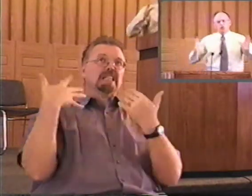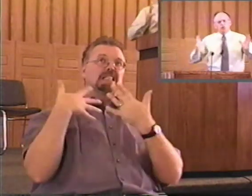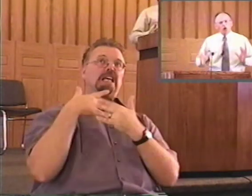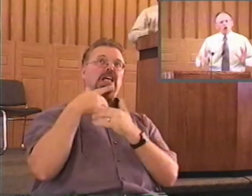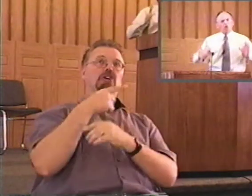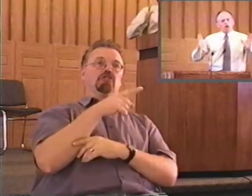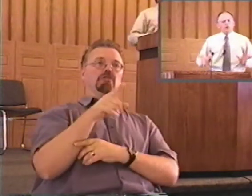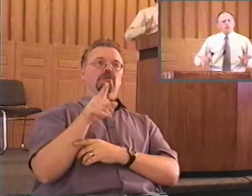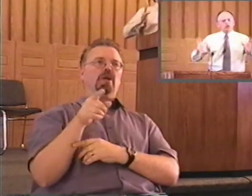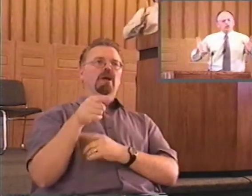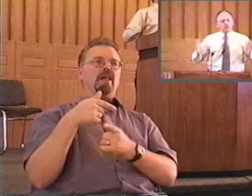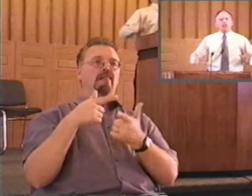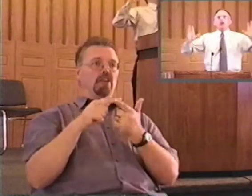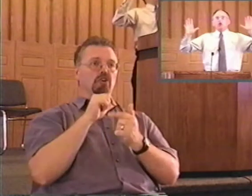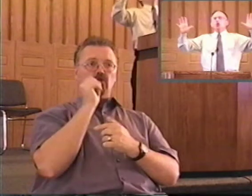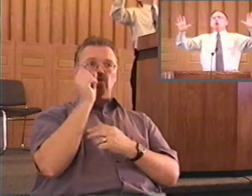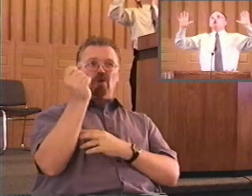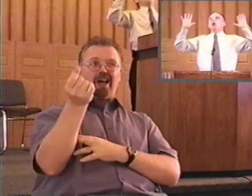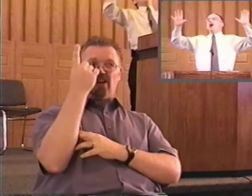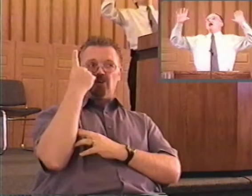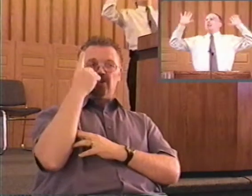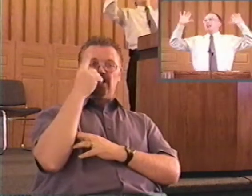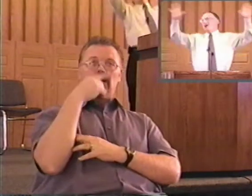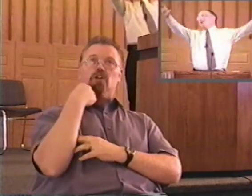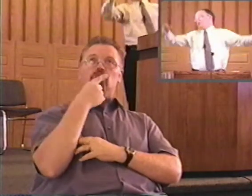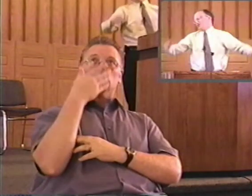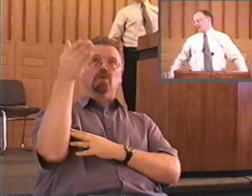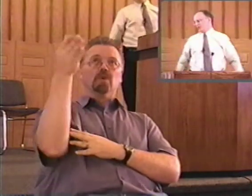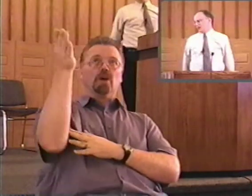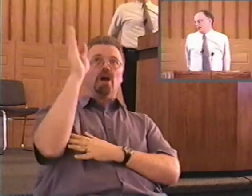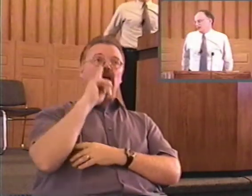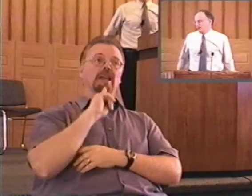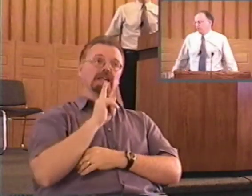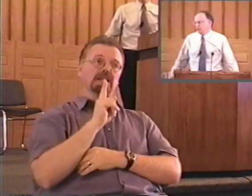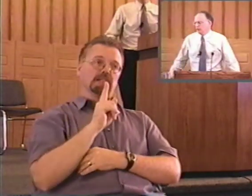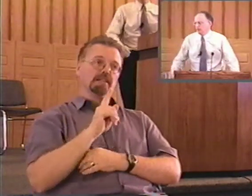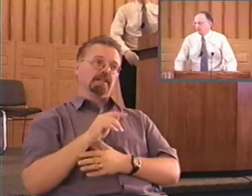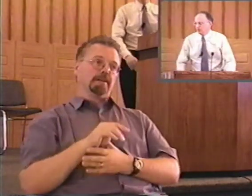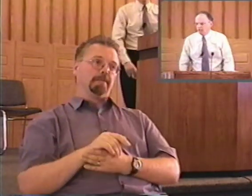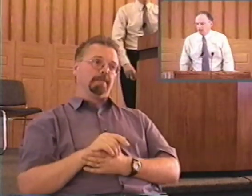then you don't understand who God is.